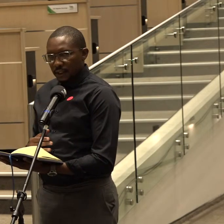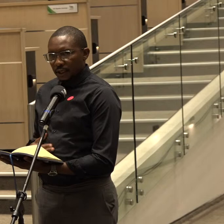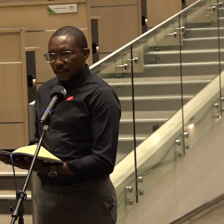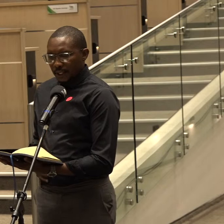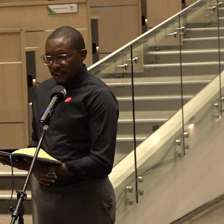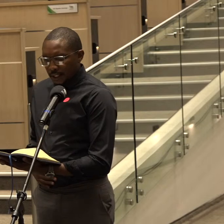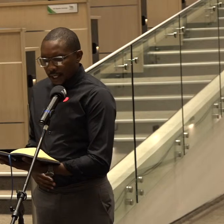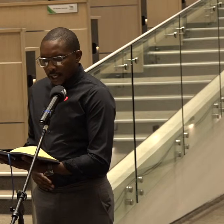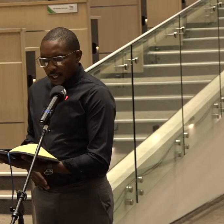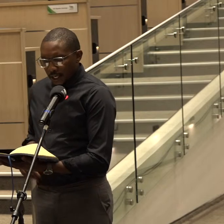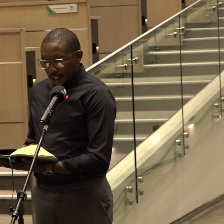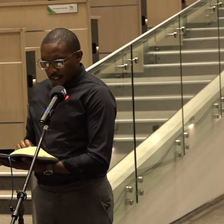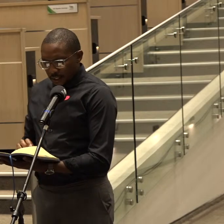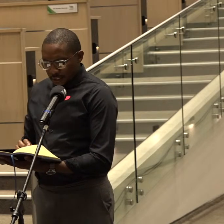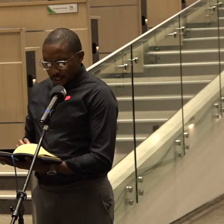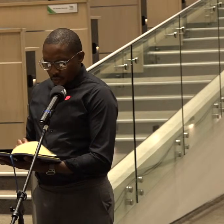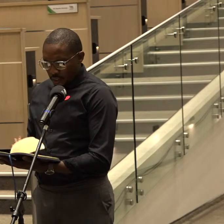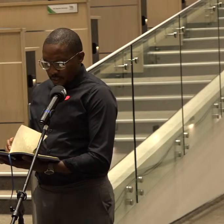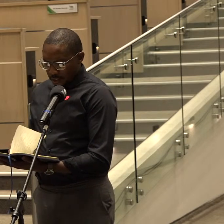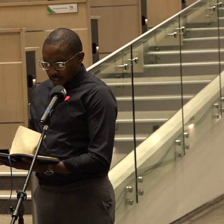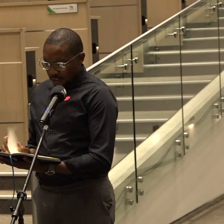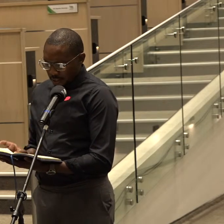scrap yard